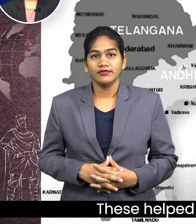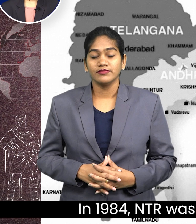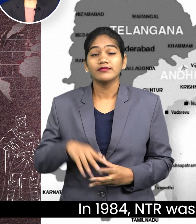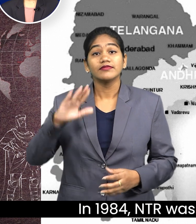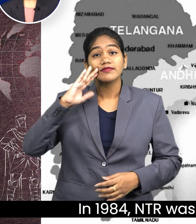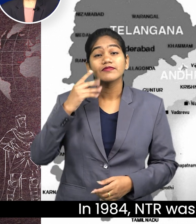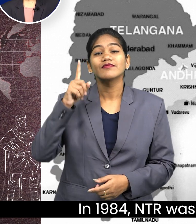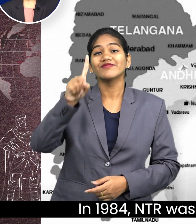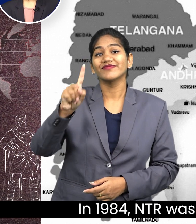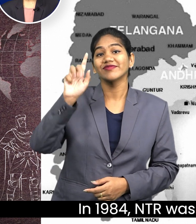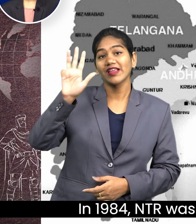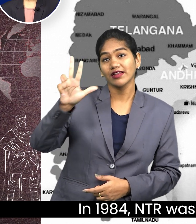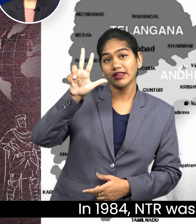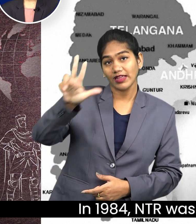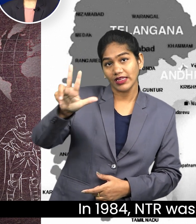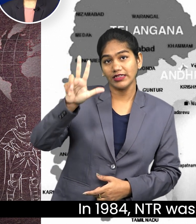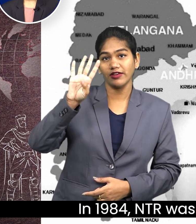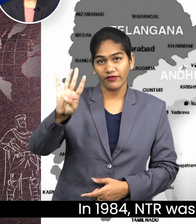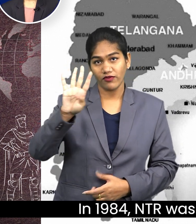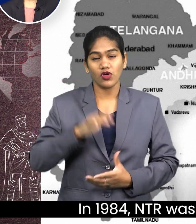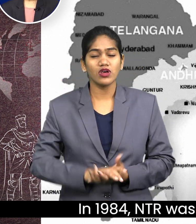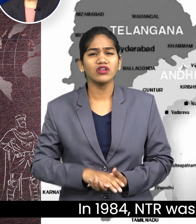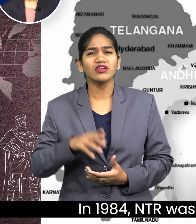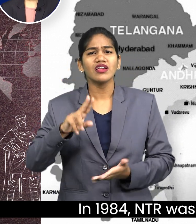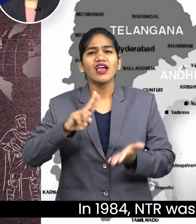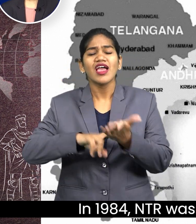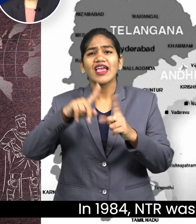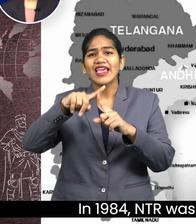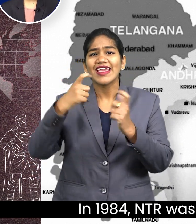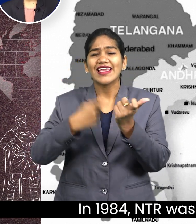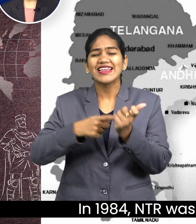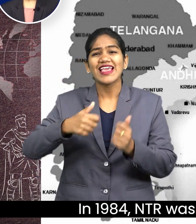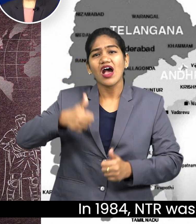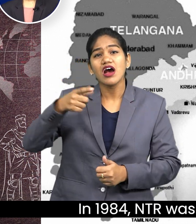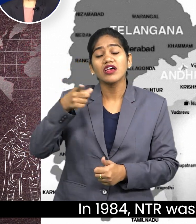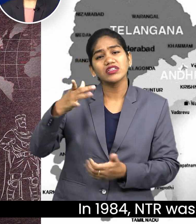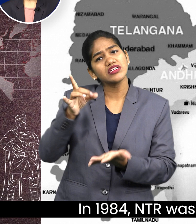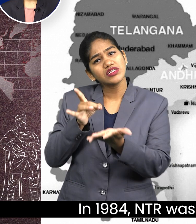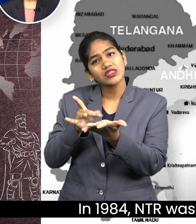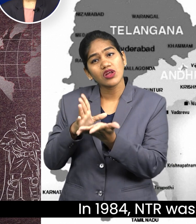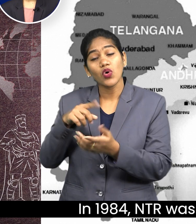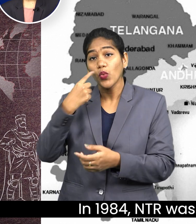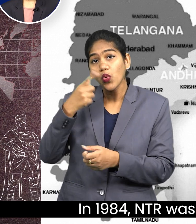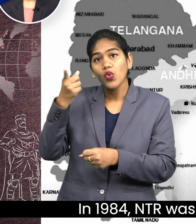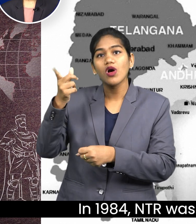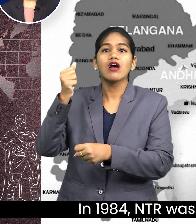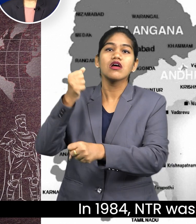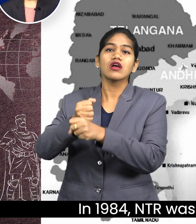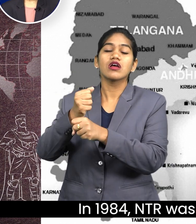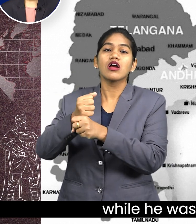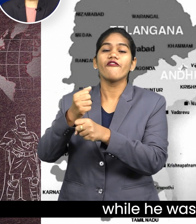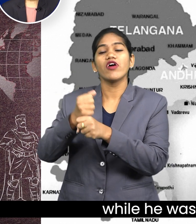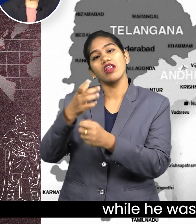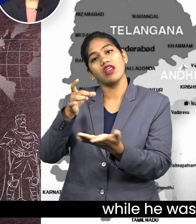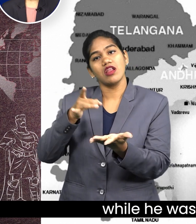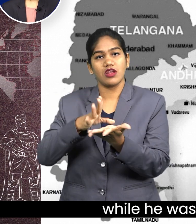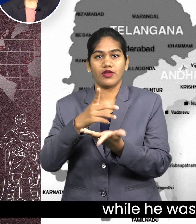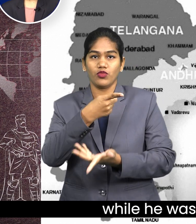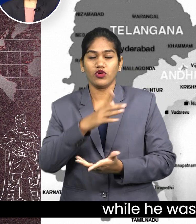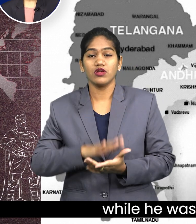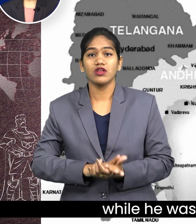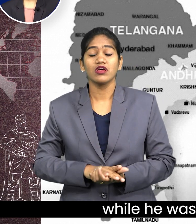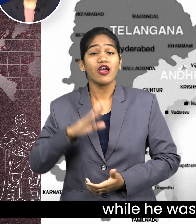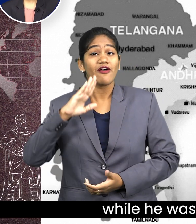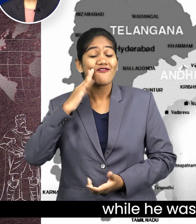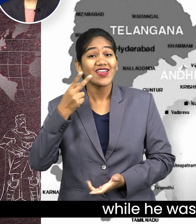In 1984, NTR was dismissed by the governor while he was